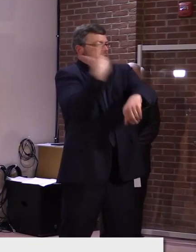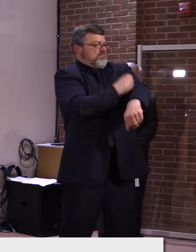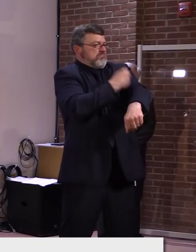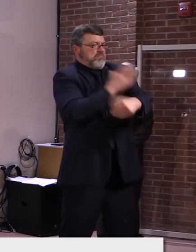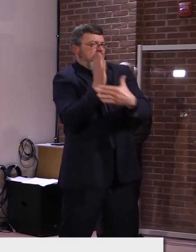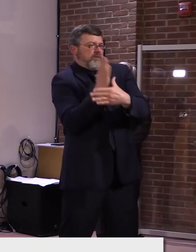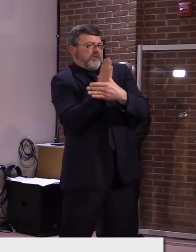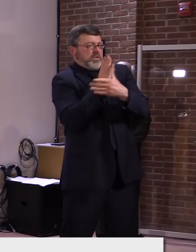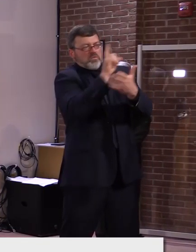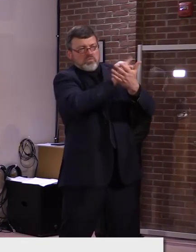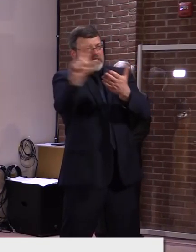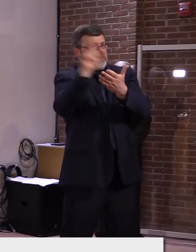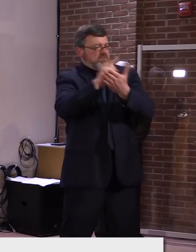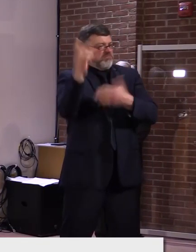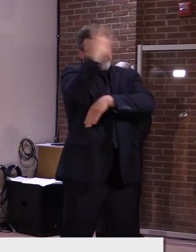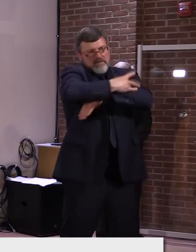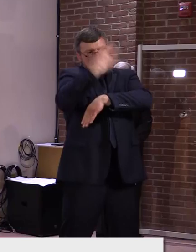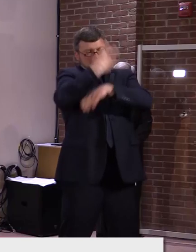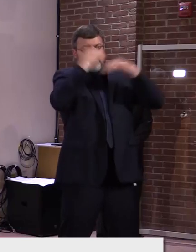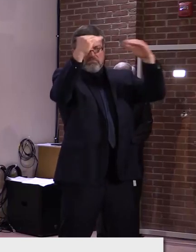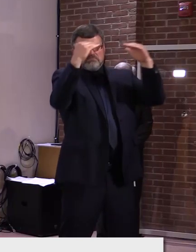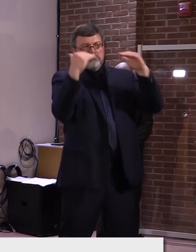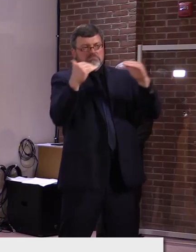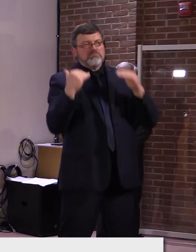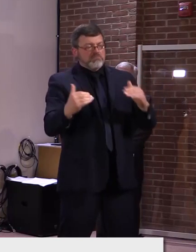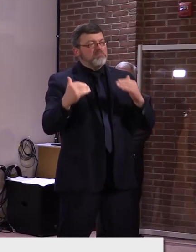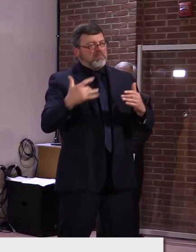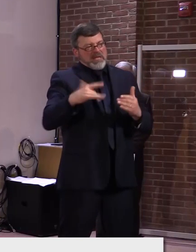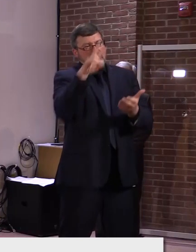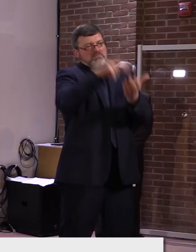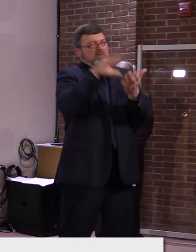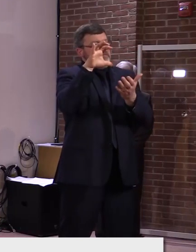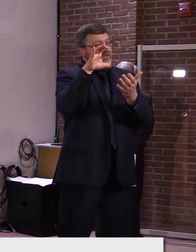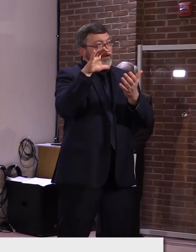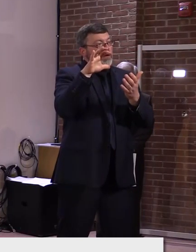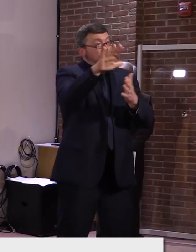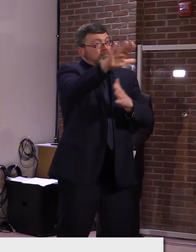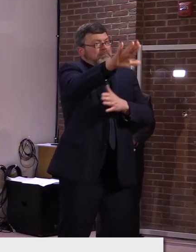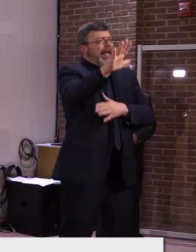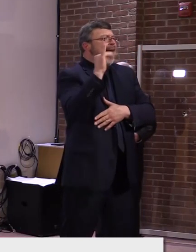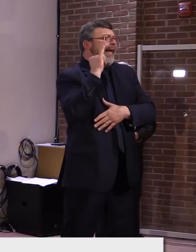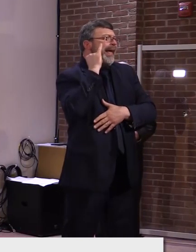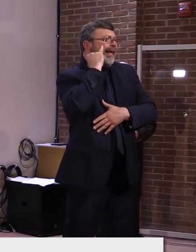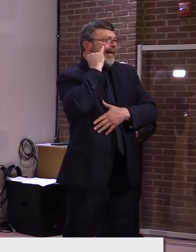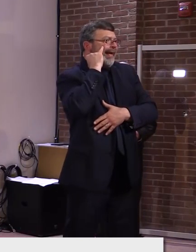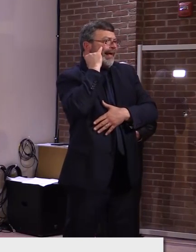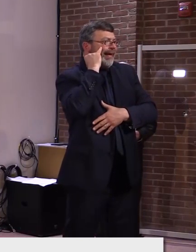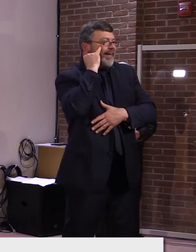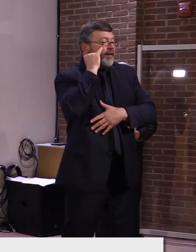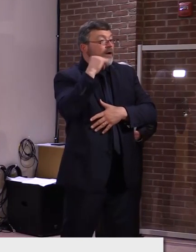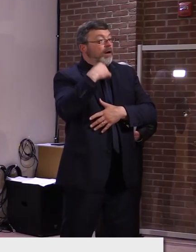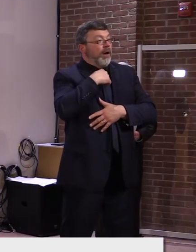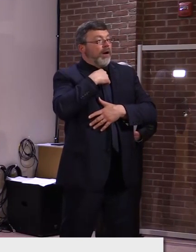we average 1,500 a day, we'll be able to lift remaining restrictions by June 8th.